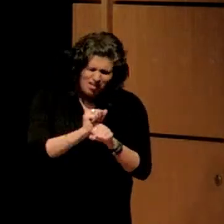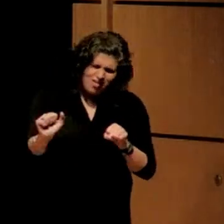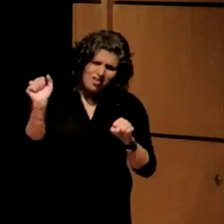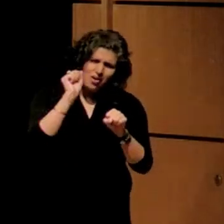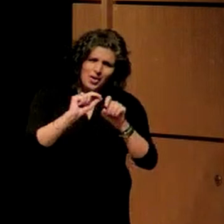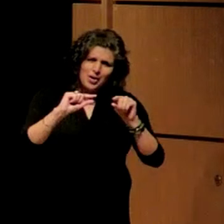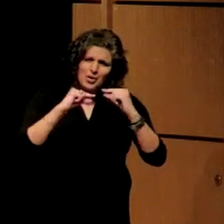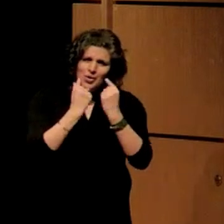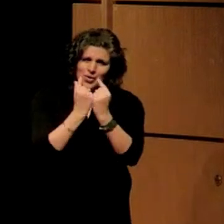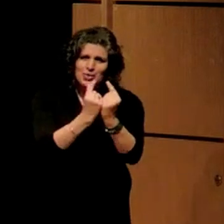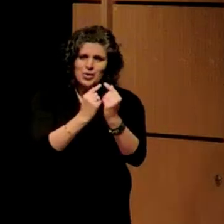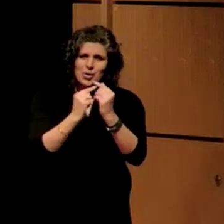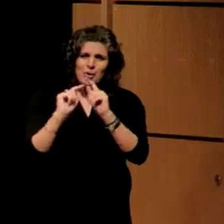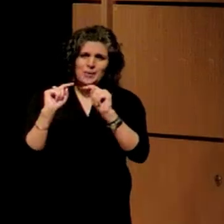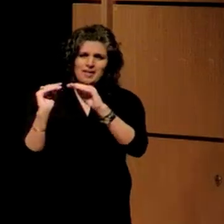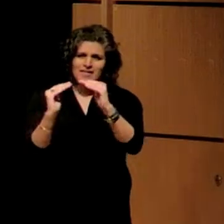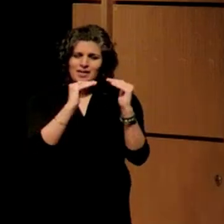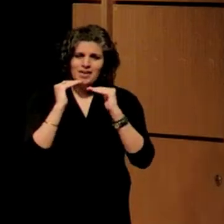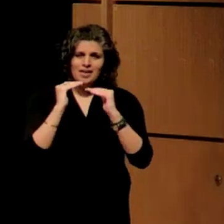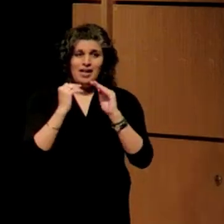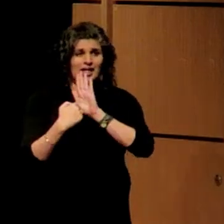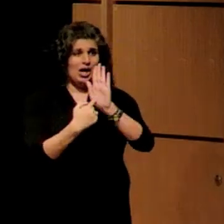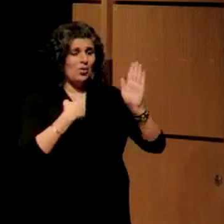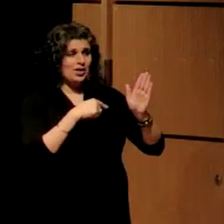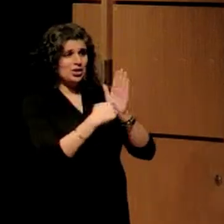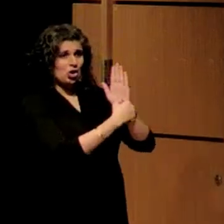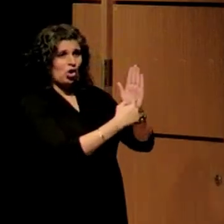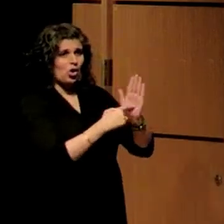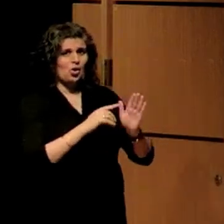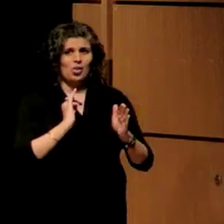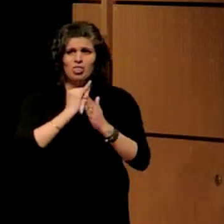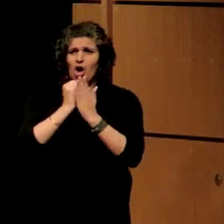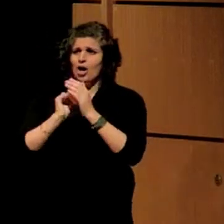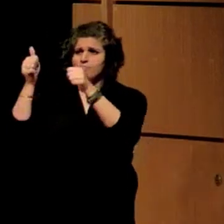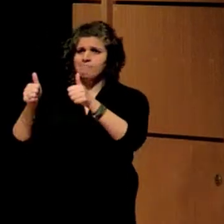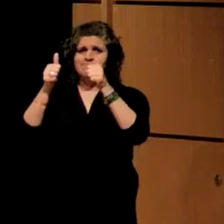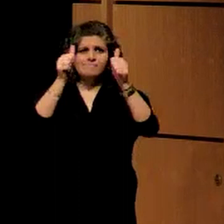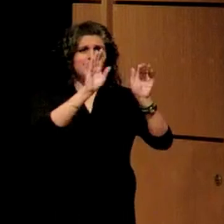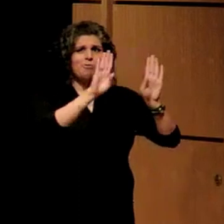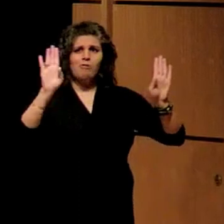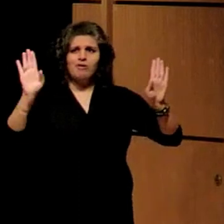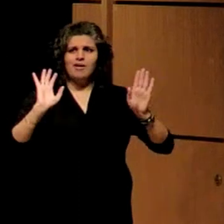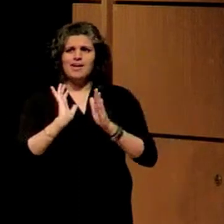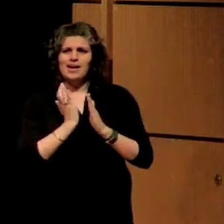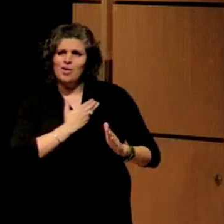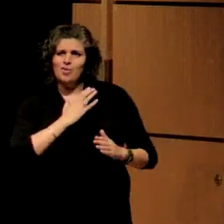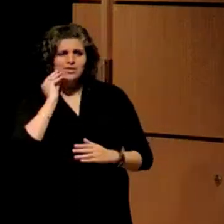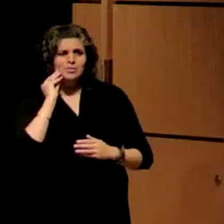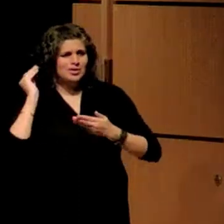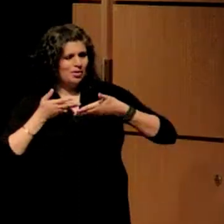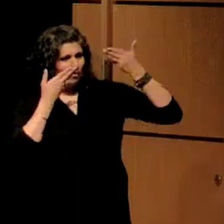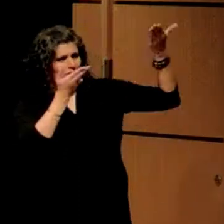colleagues. The exhibitions that we show, the art on our walls, and the experiences that we offer provide